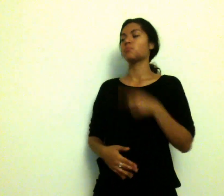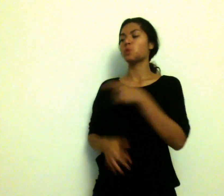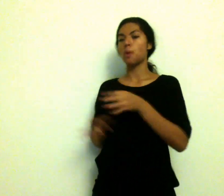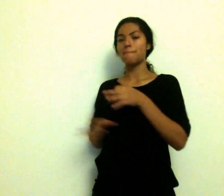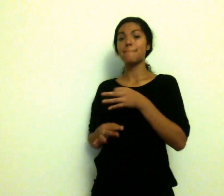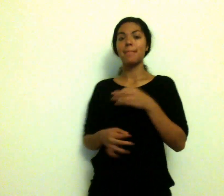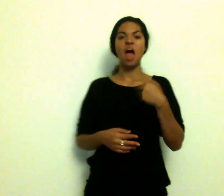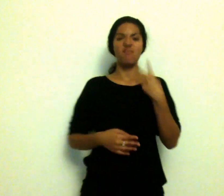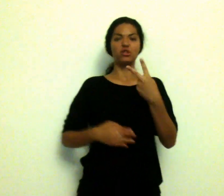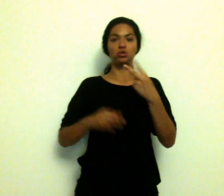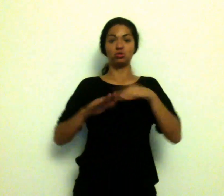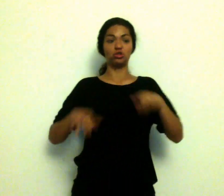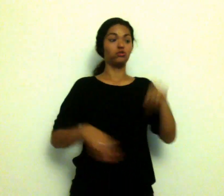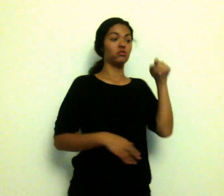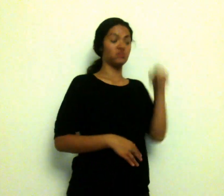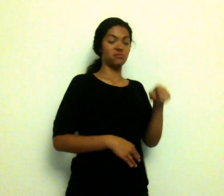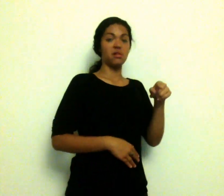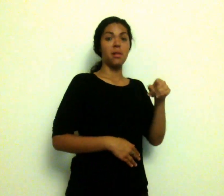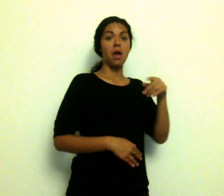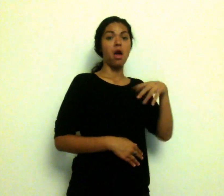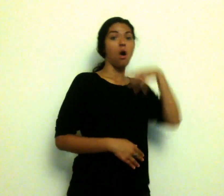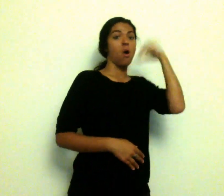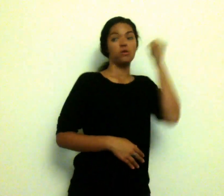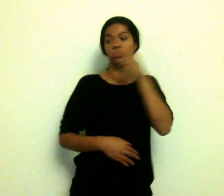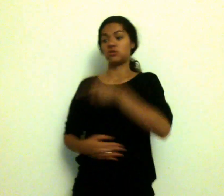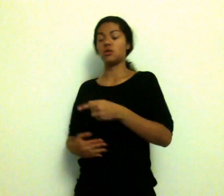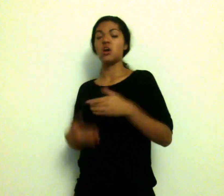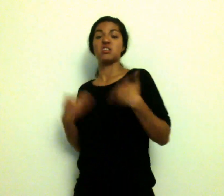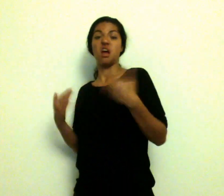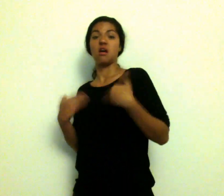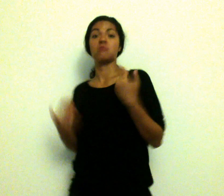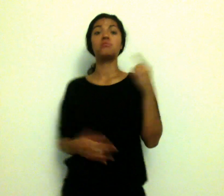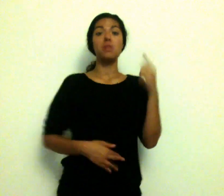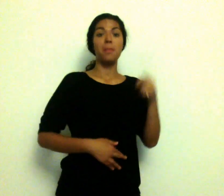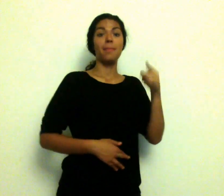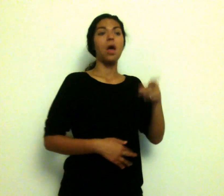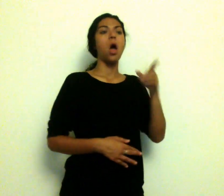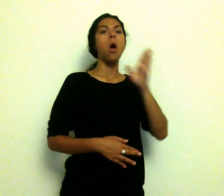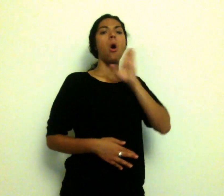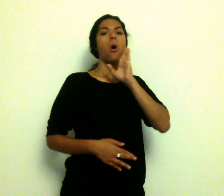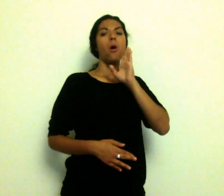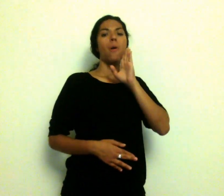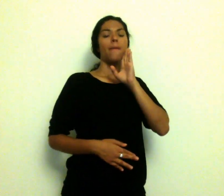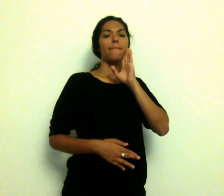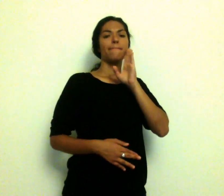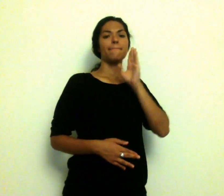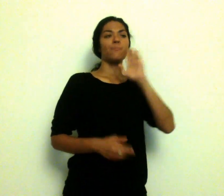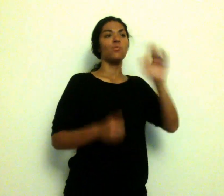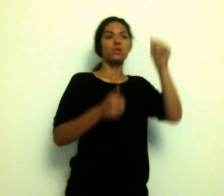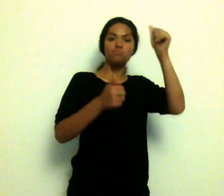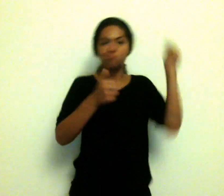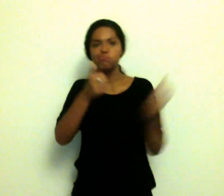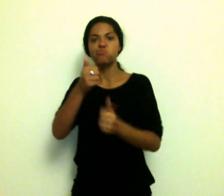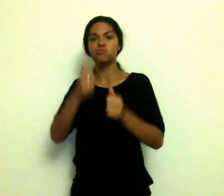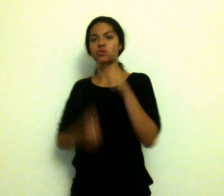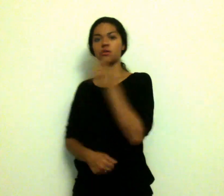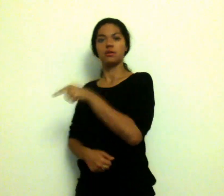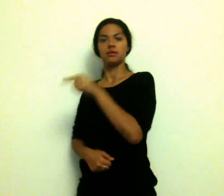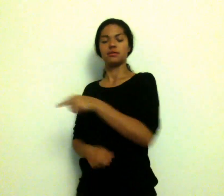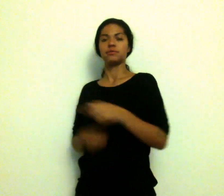the older will serve the younger. When the time came for her to give birth, there were twin boys in her womb. The first to come out